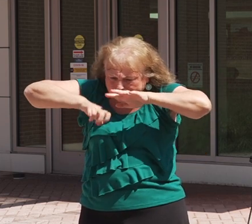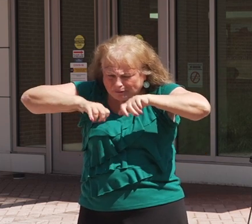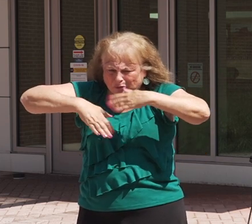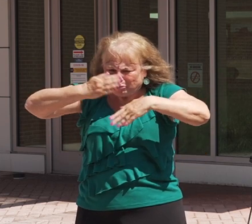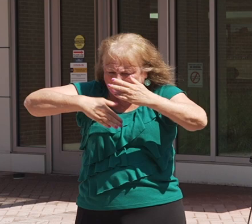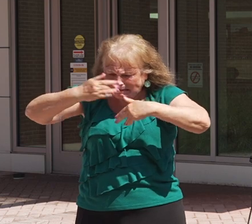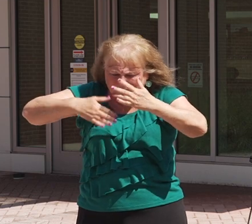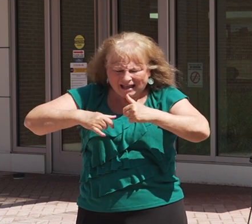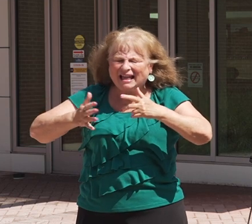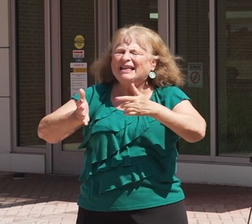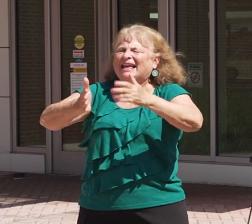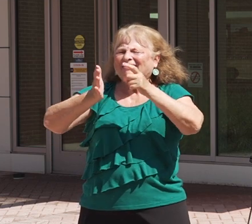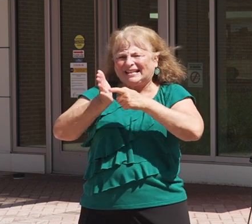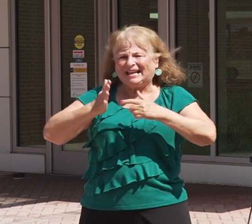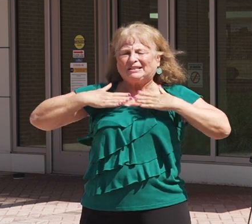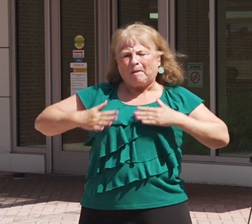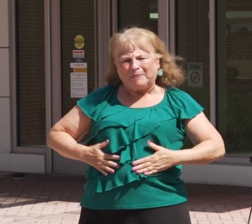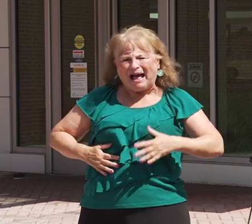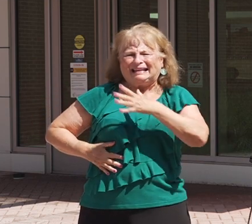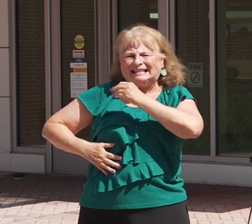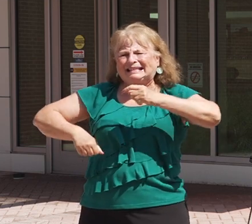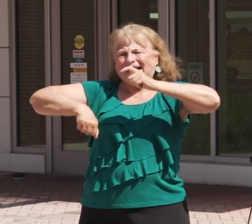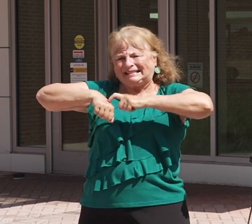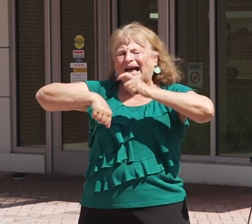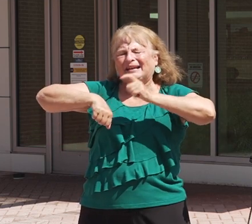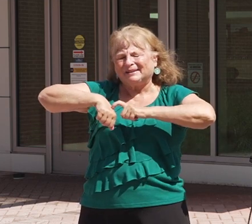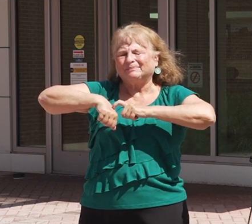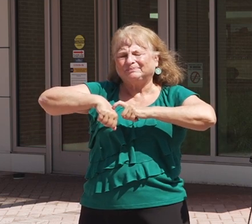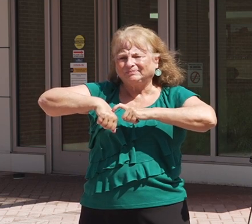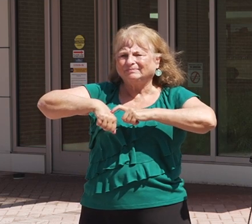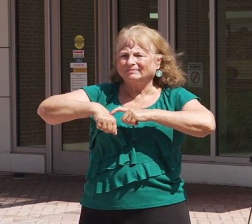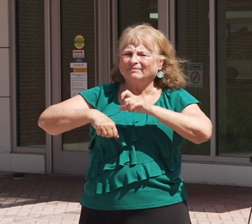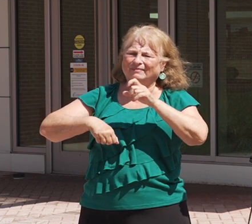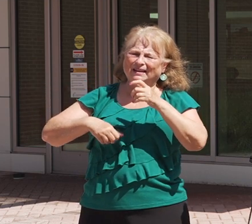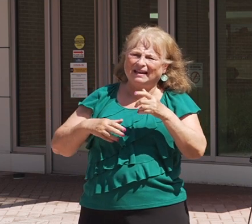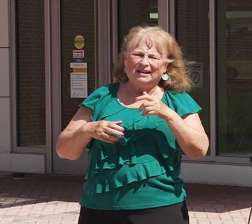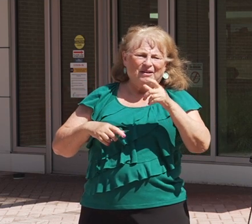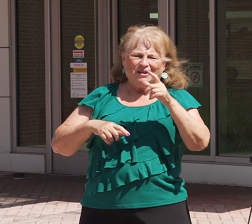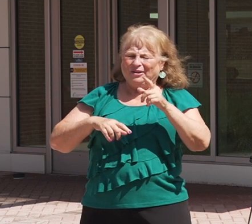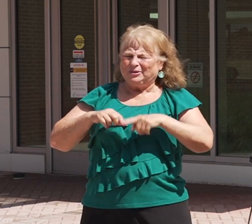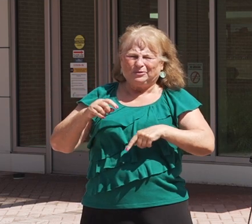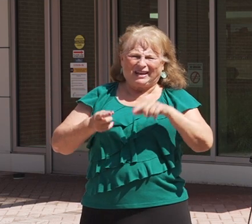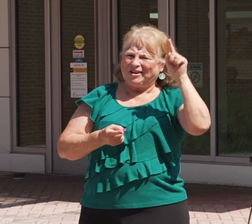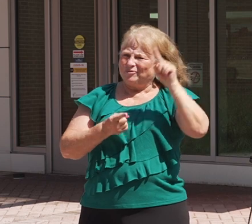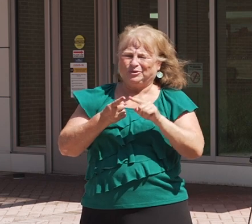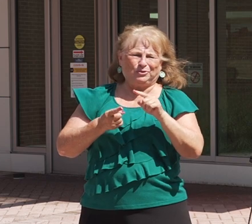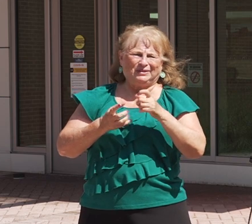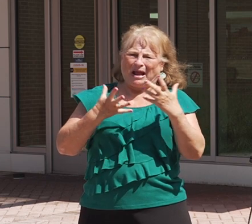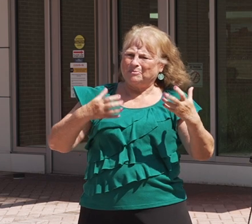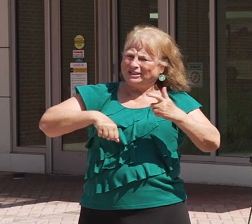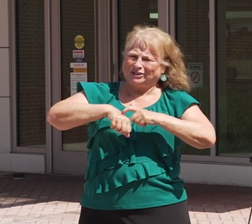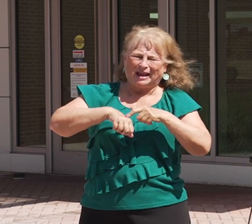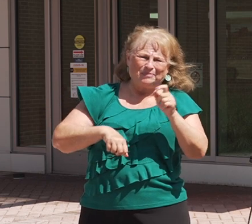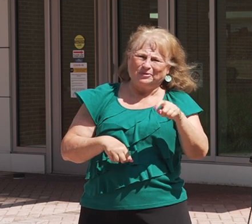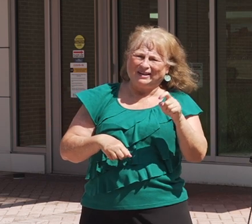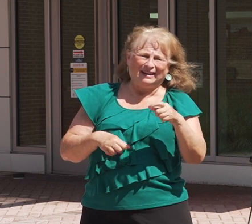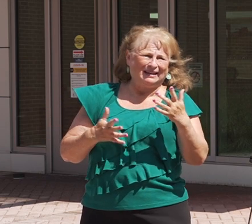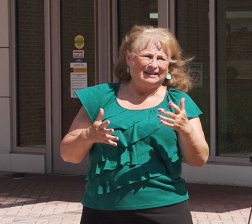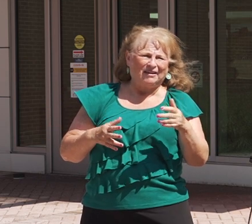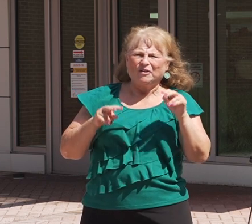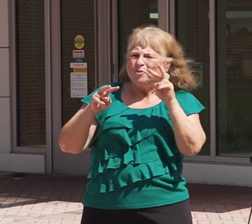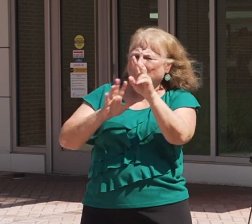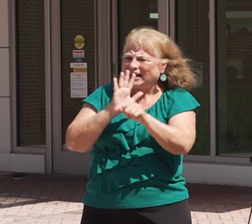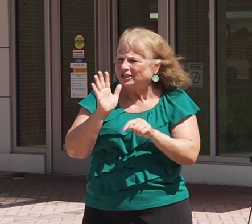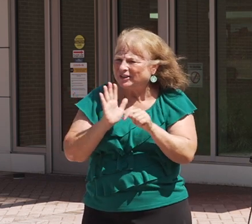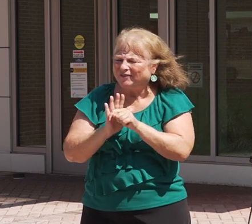process it, and that takes bodies and time. And time is a constant. It can't be mitigated. It can't be reduced. Some people think you can watch the